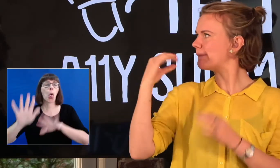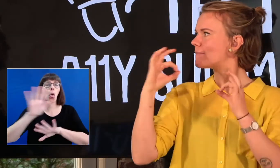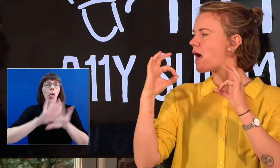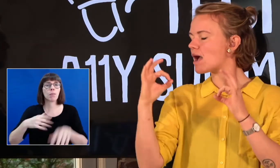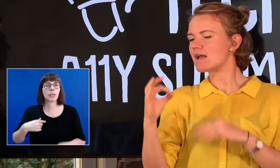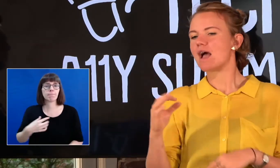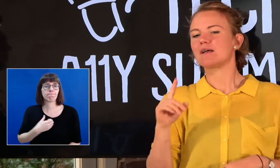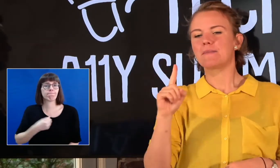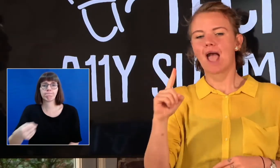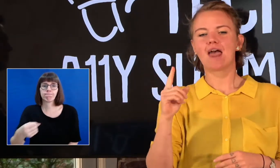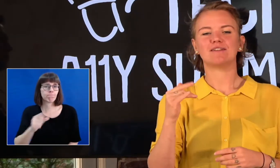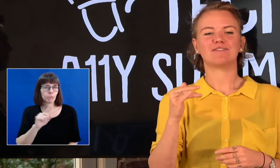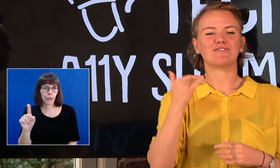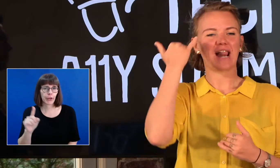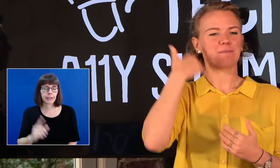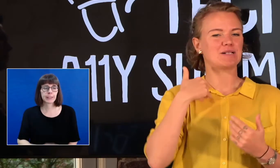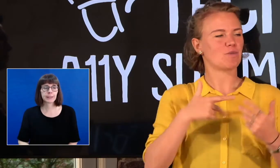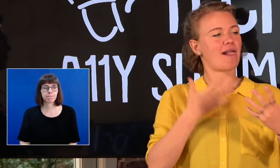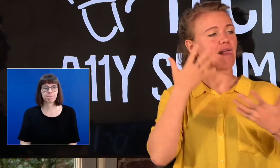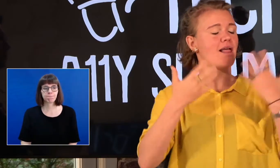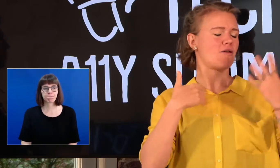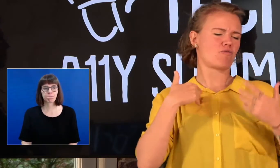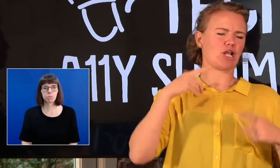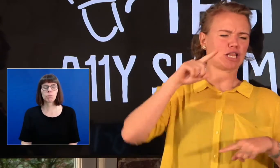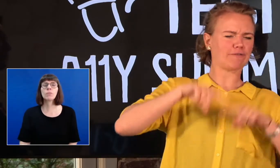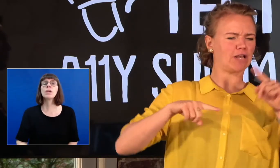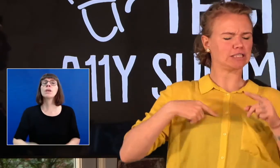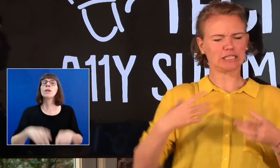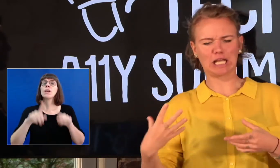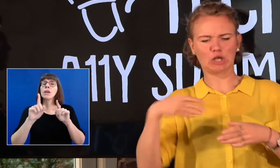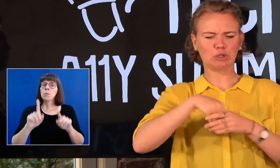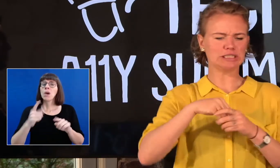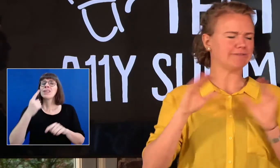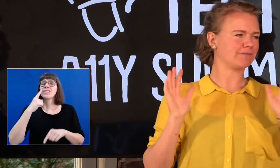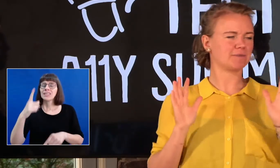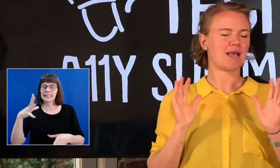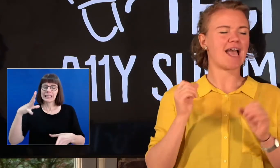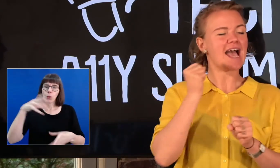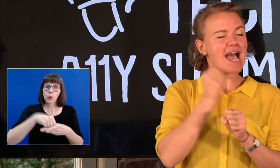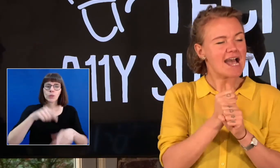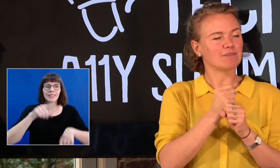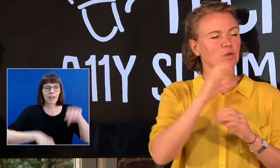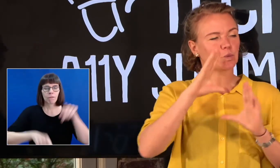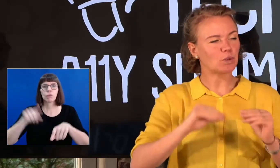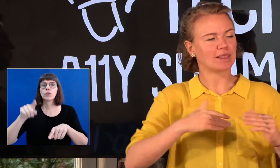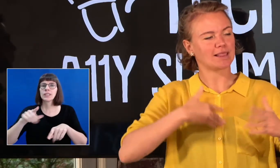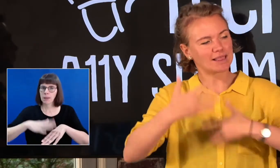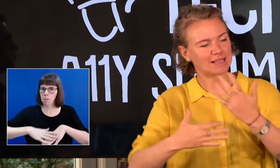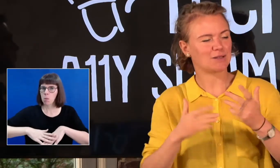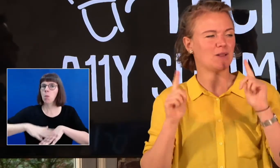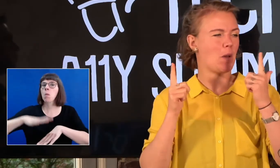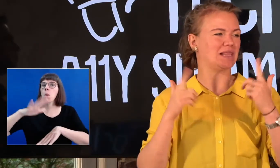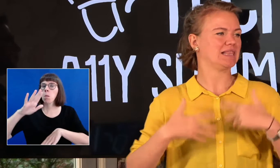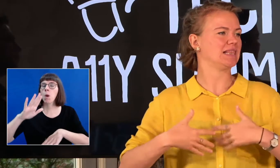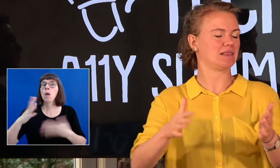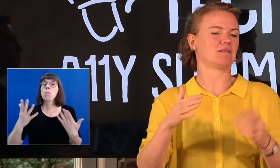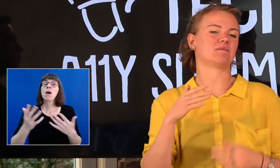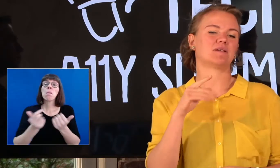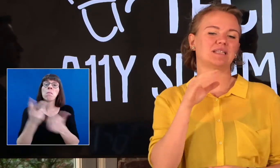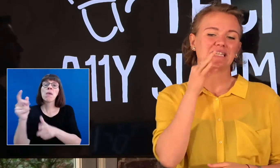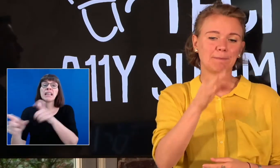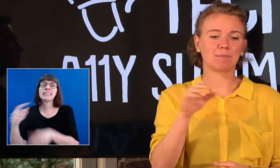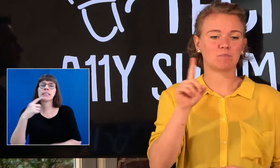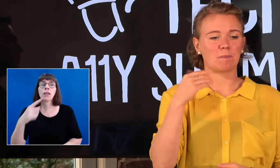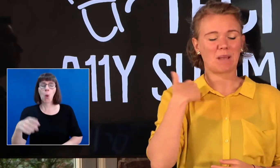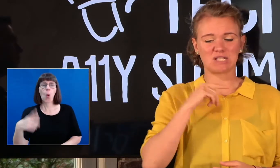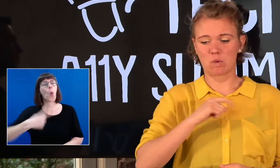that inclusion and diversity gets more important, but a lot of people talk about themselves being diverse and inclusive, but actually to